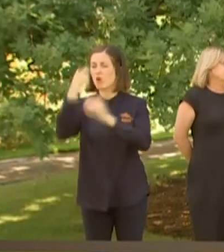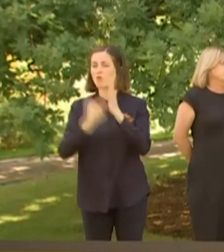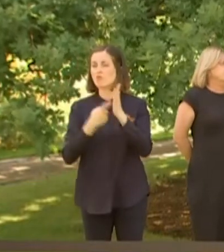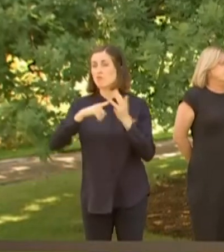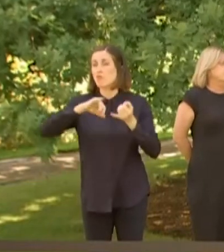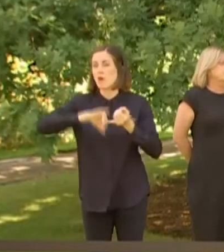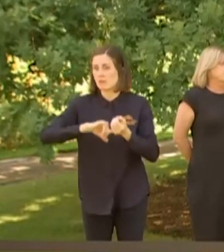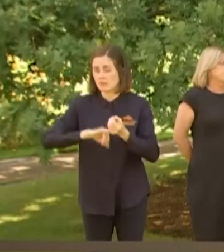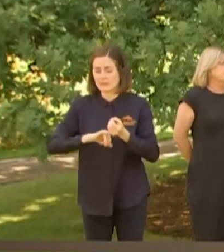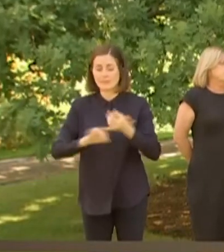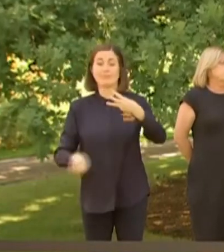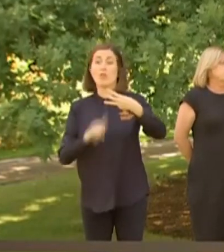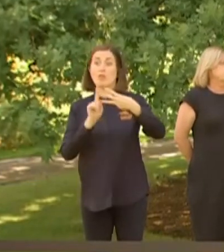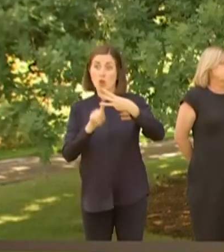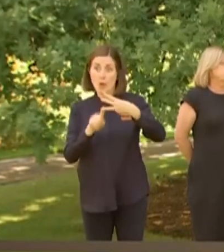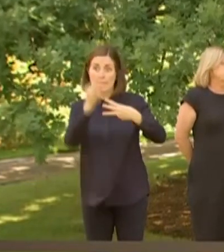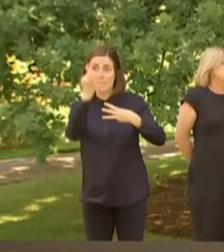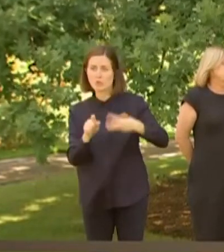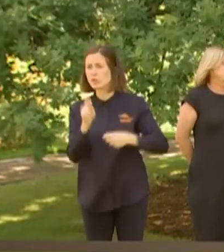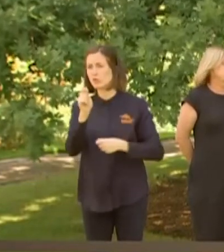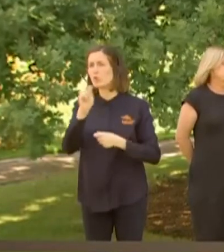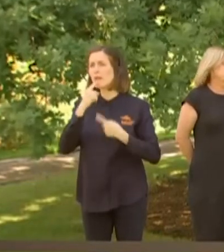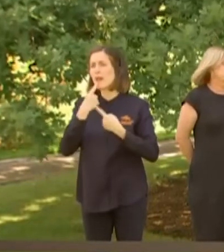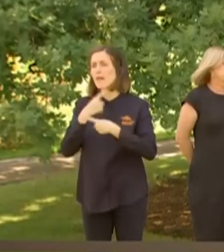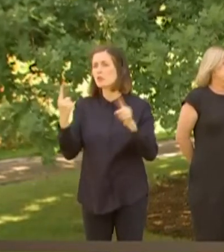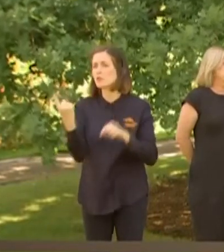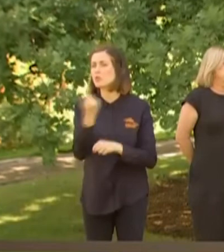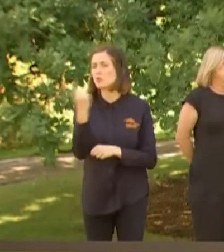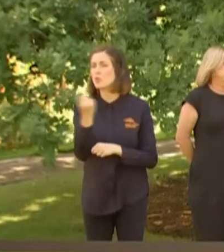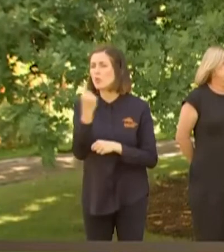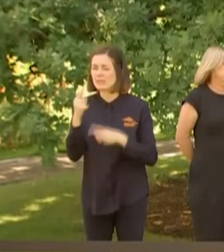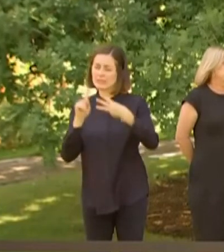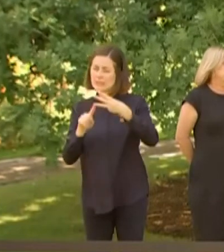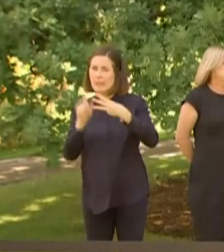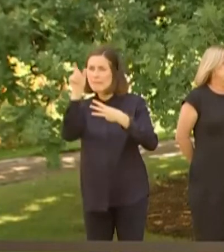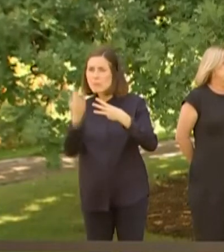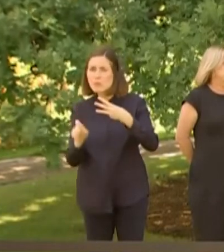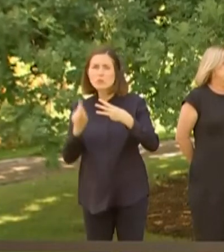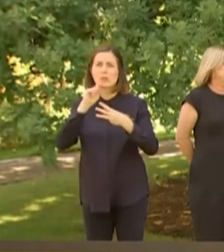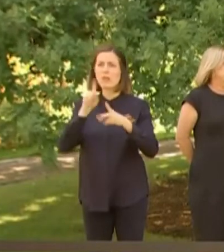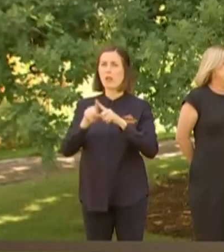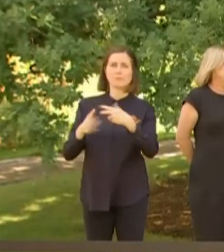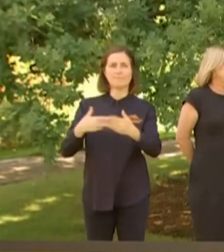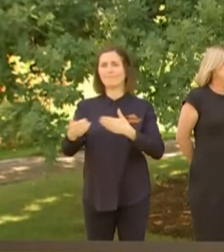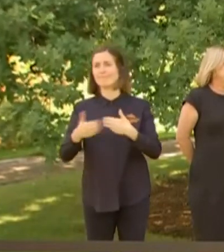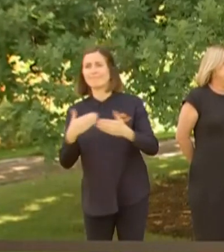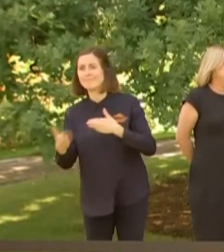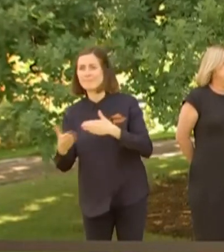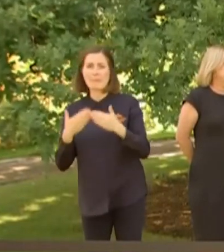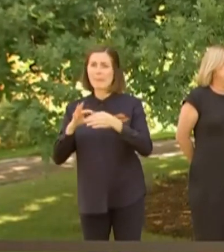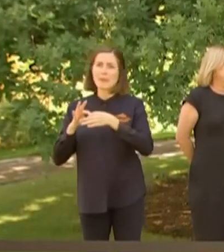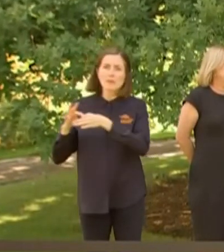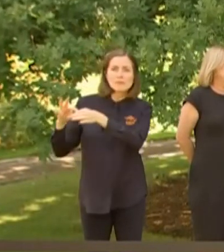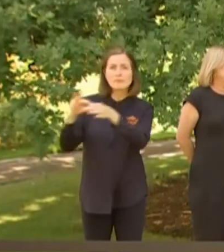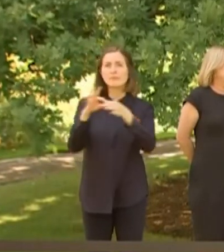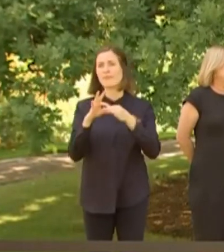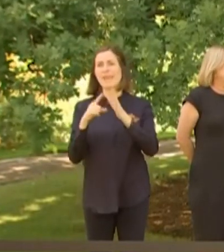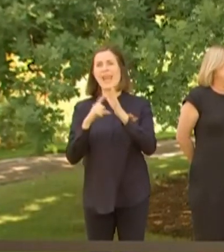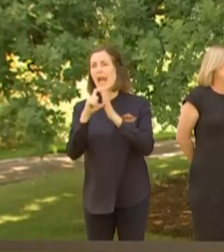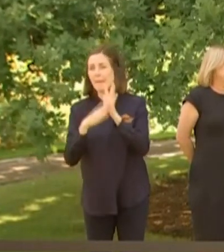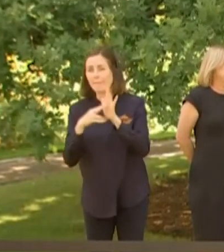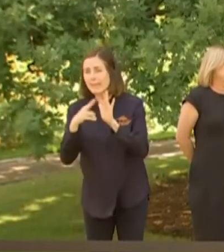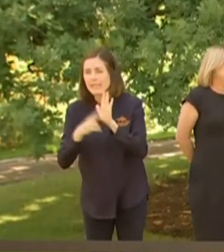then there'll be a third person, and we'll be able to tell you who that is quite soon. And that'll be somebody who deals with all the very practical issues, logistics, planning, all those sorts of